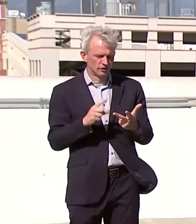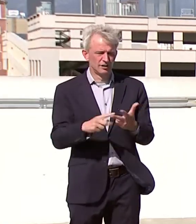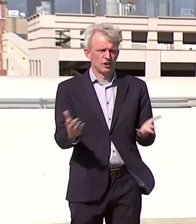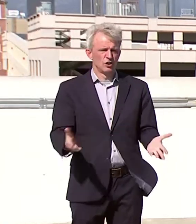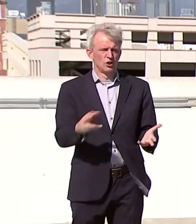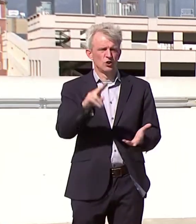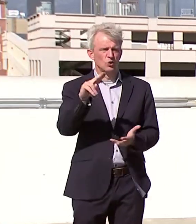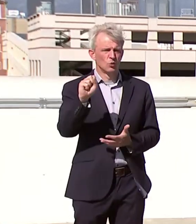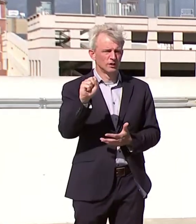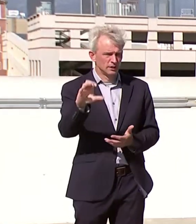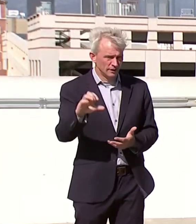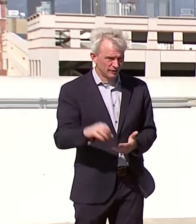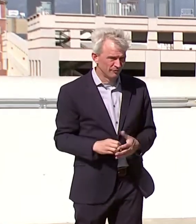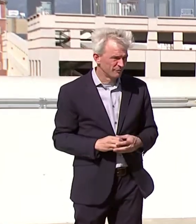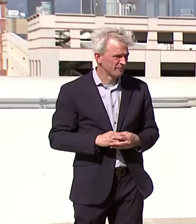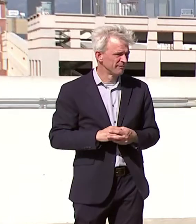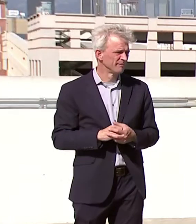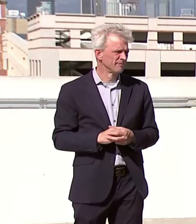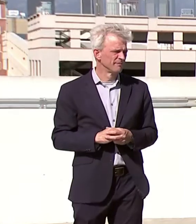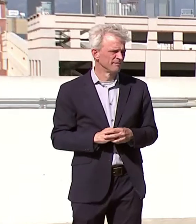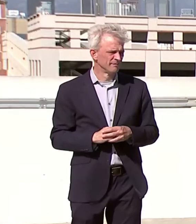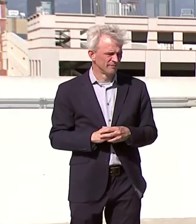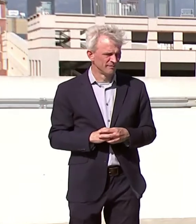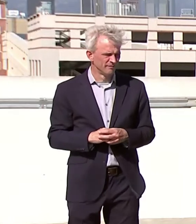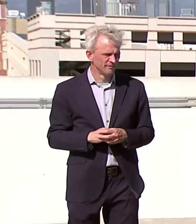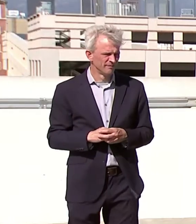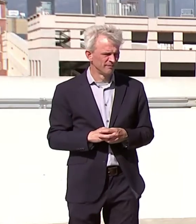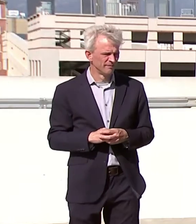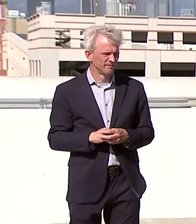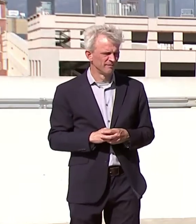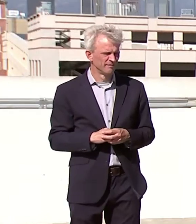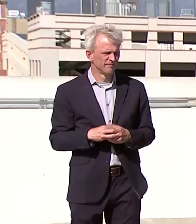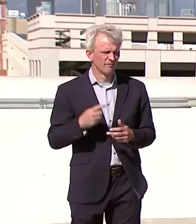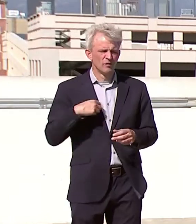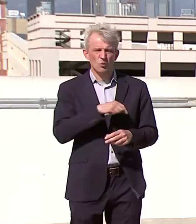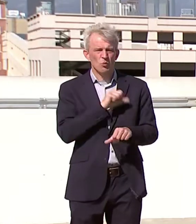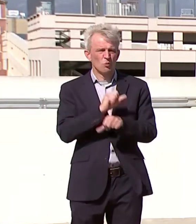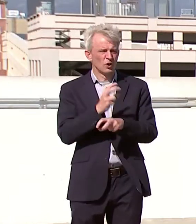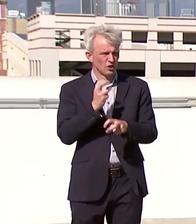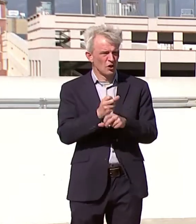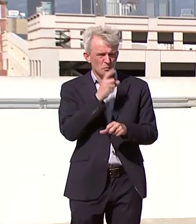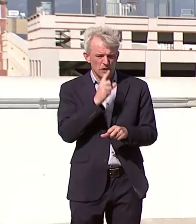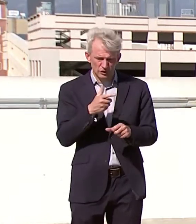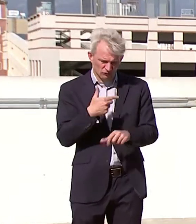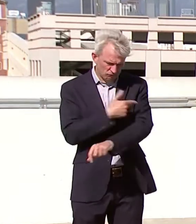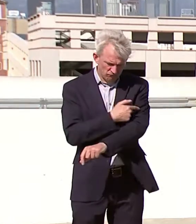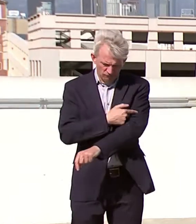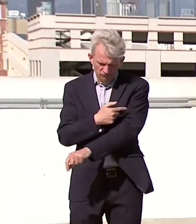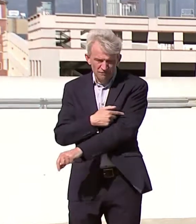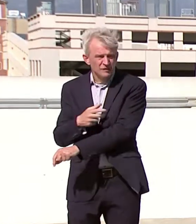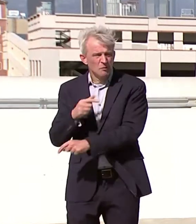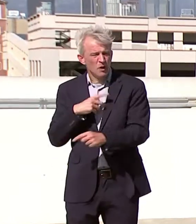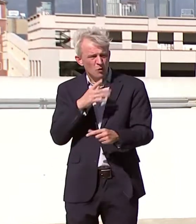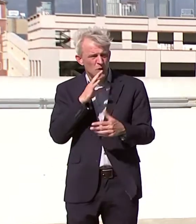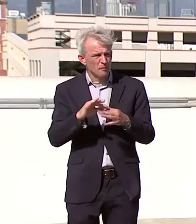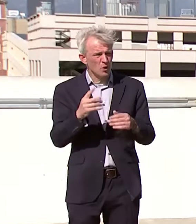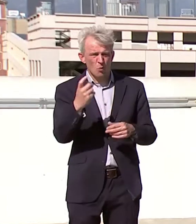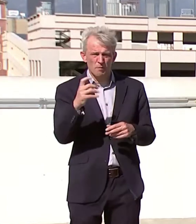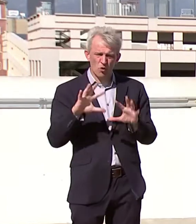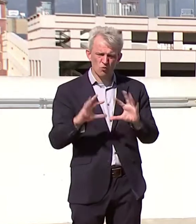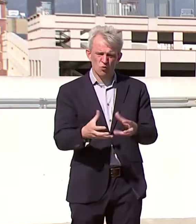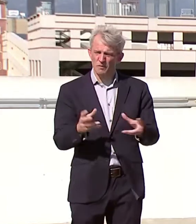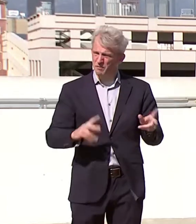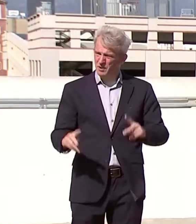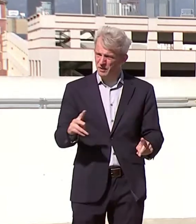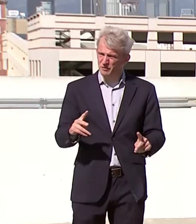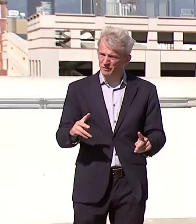Park campus. We're working hard to get that done, and I want to just mention one more group of people, and that are the